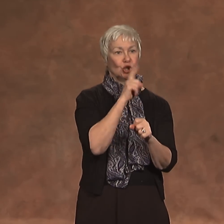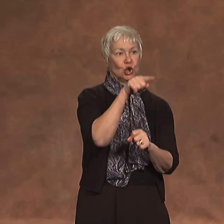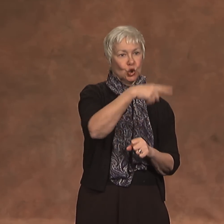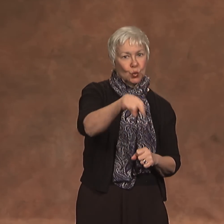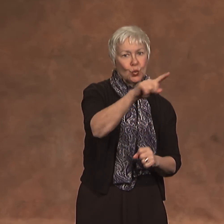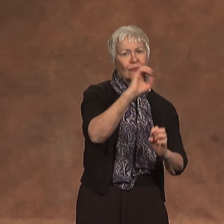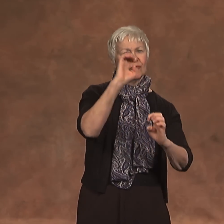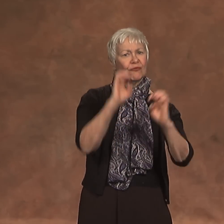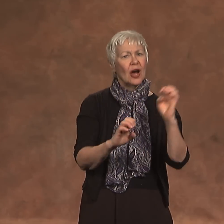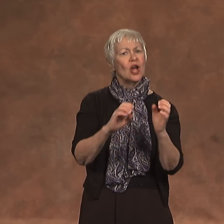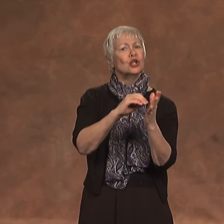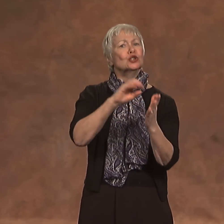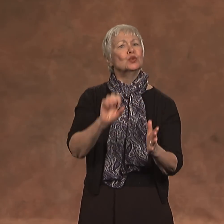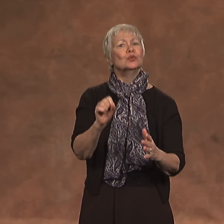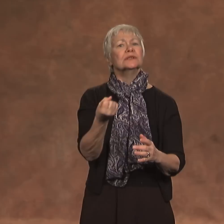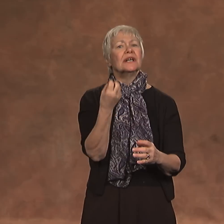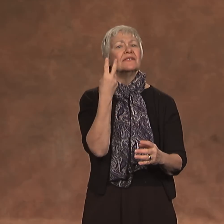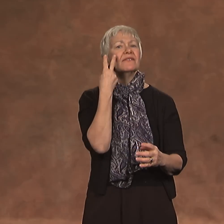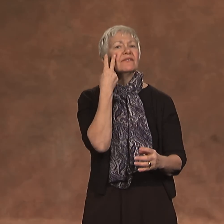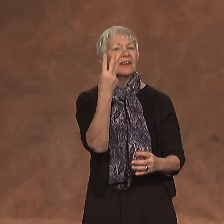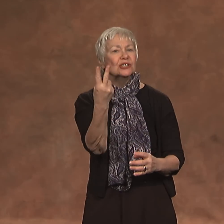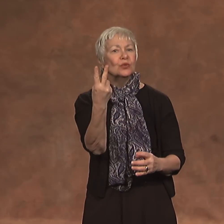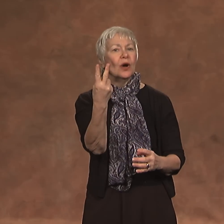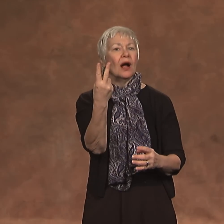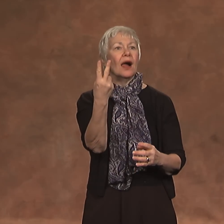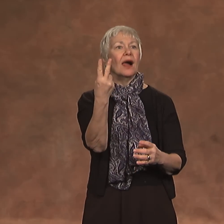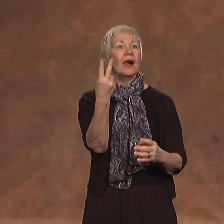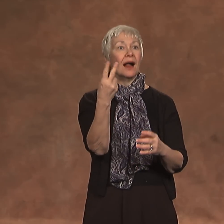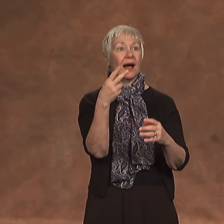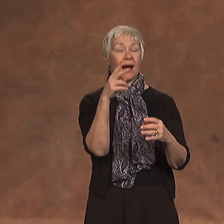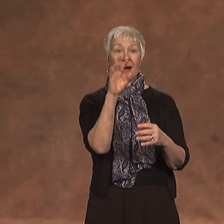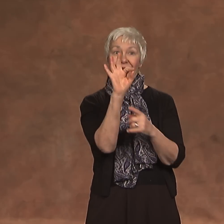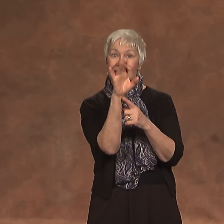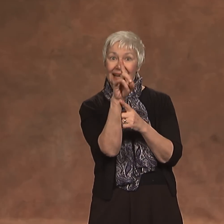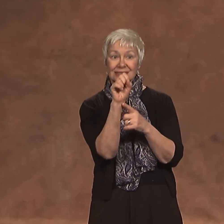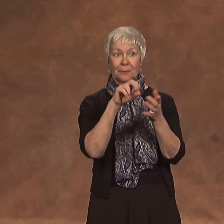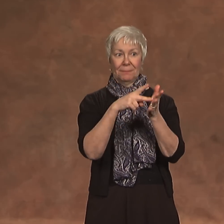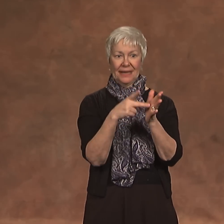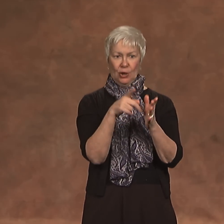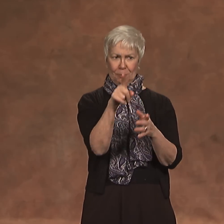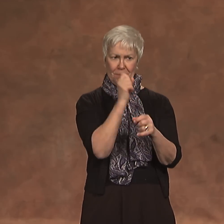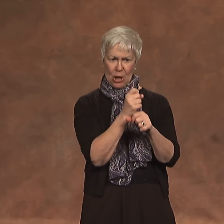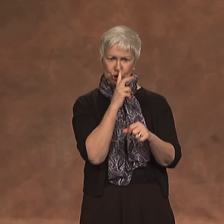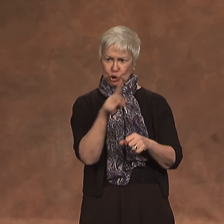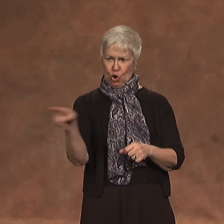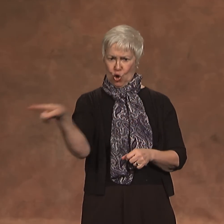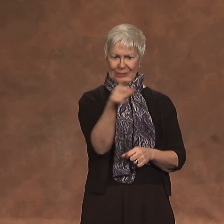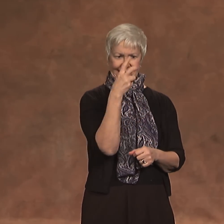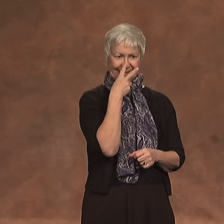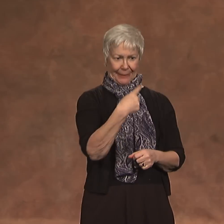student's vertical and horizontal field of vision in accessing you as the teacher.